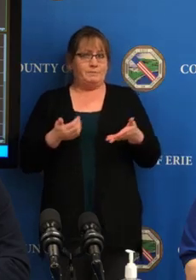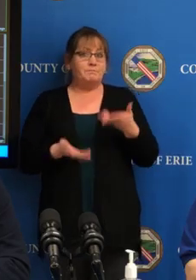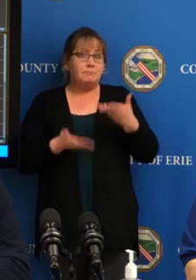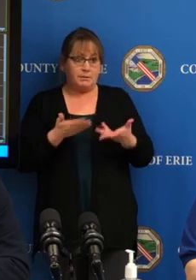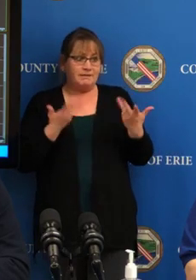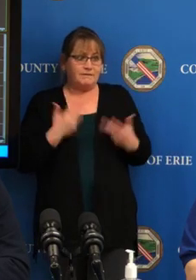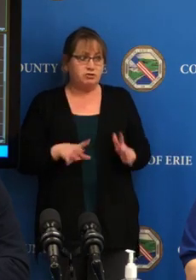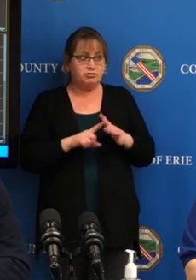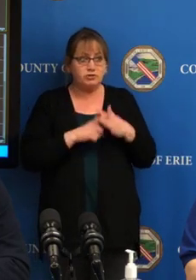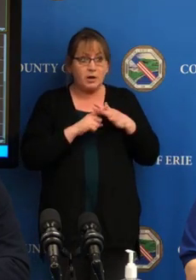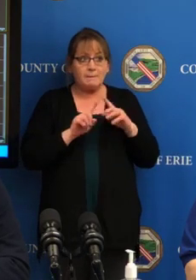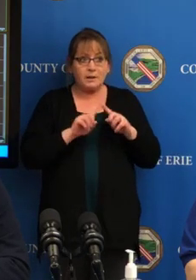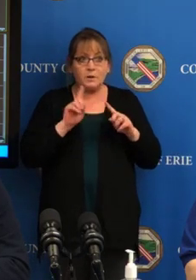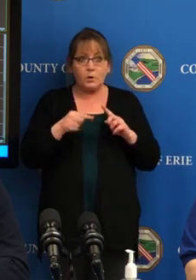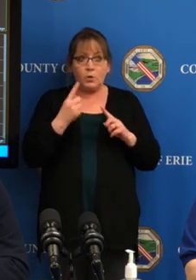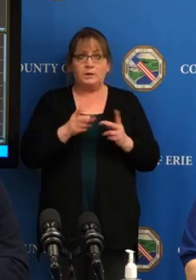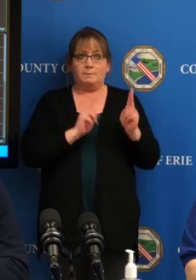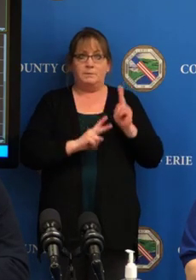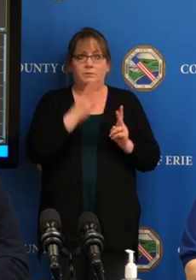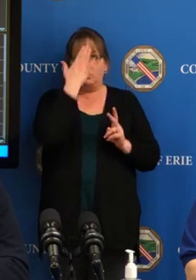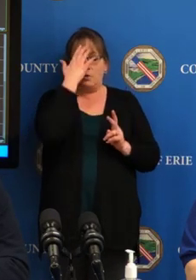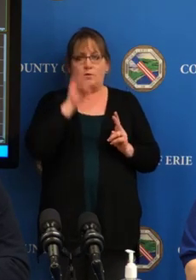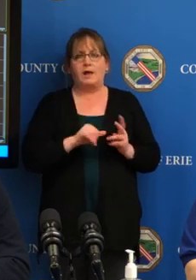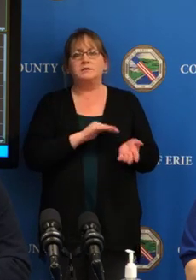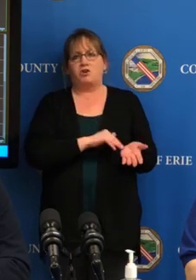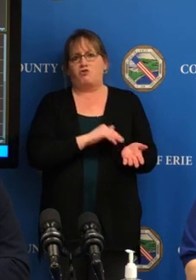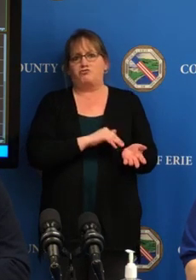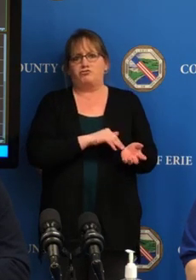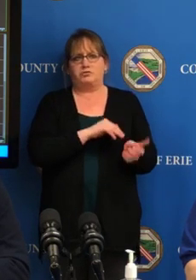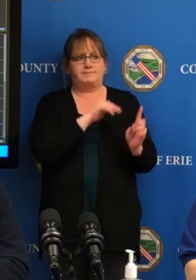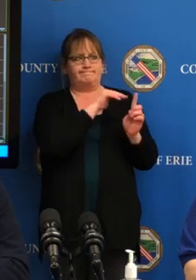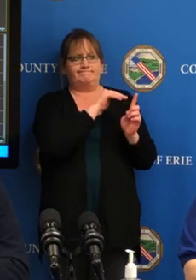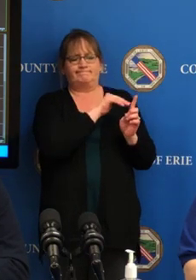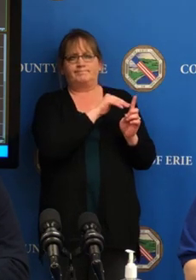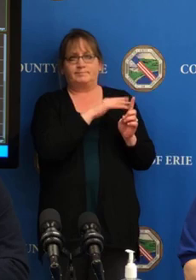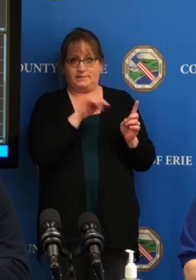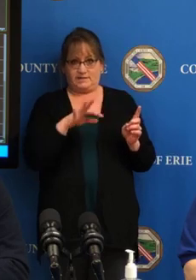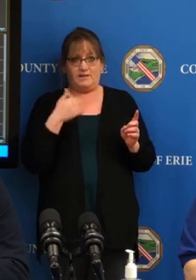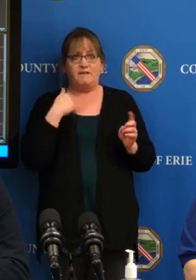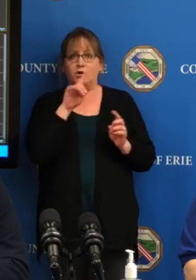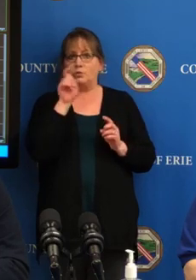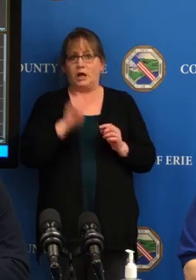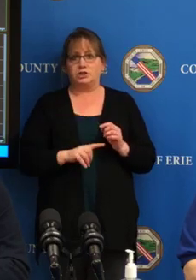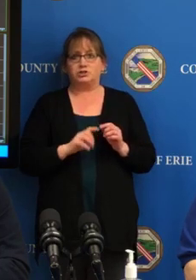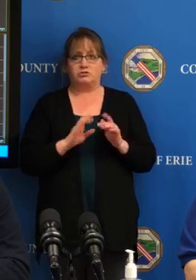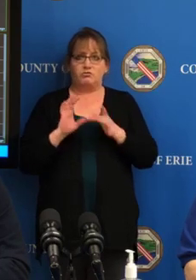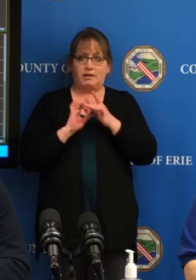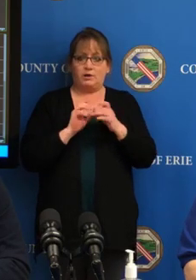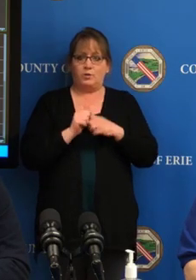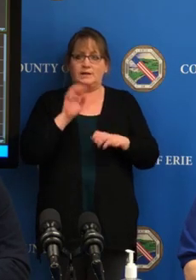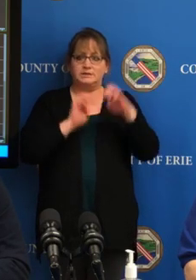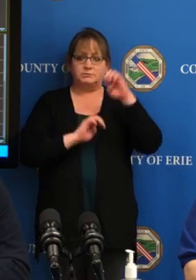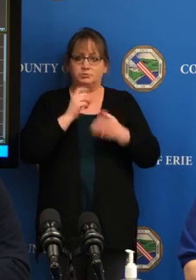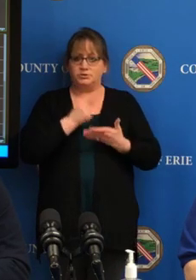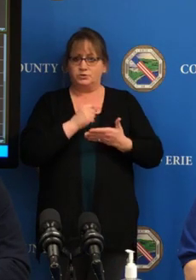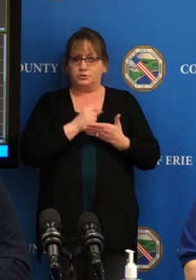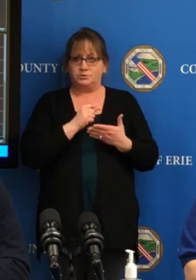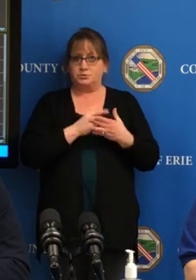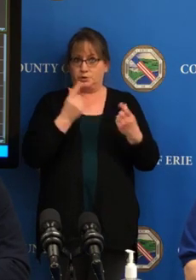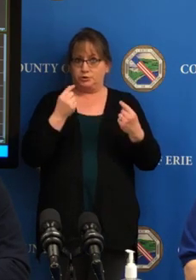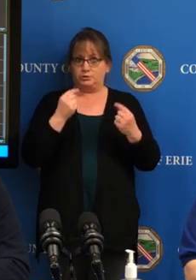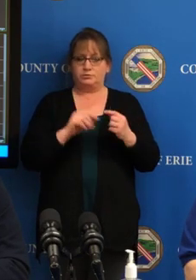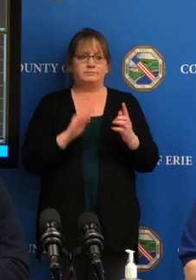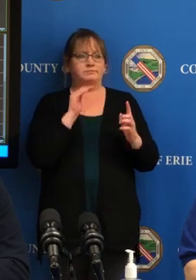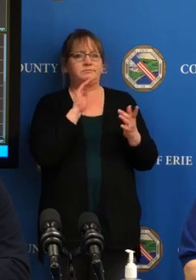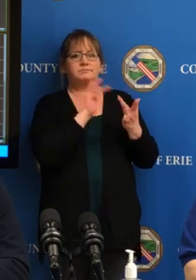started, but the only ones who would know that are the doctors. So if you have a question with regards to experimental treatments, right